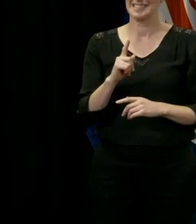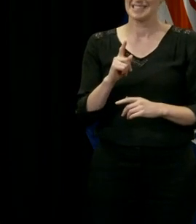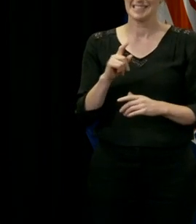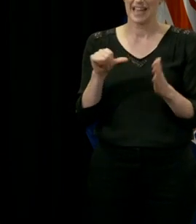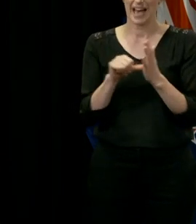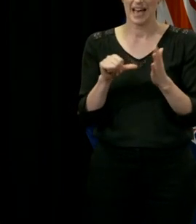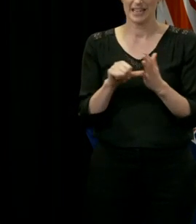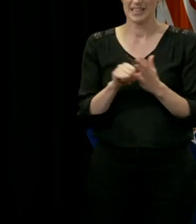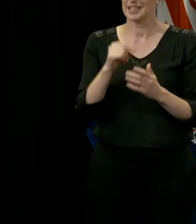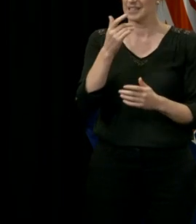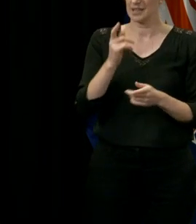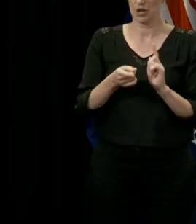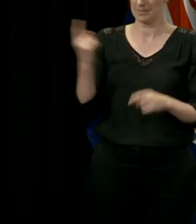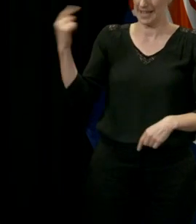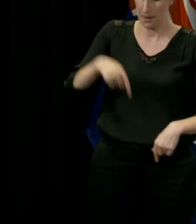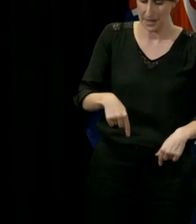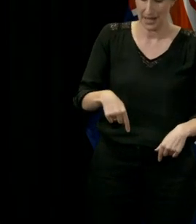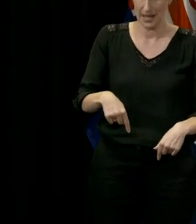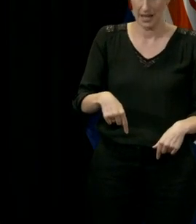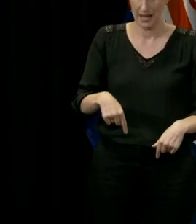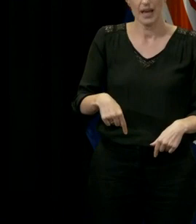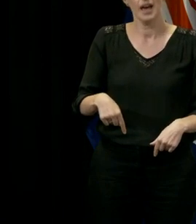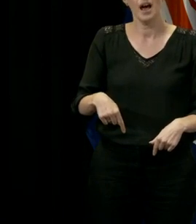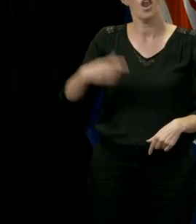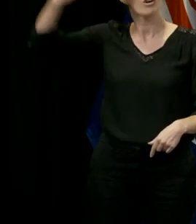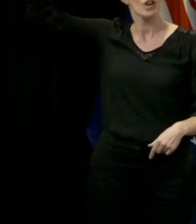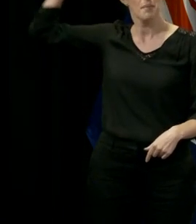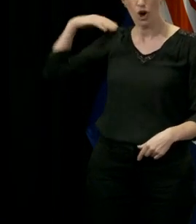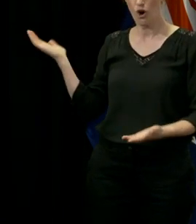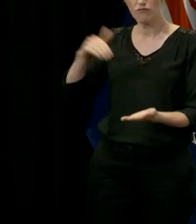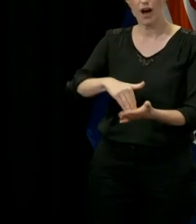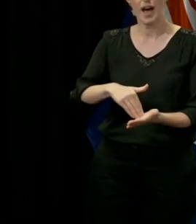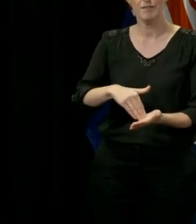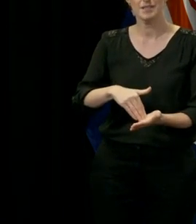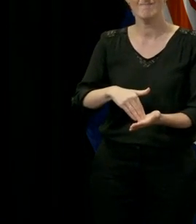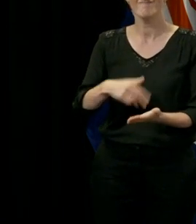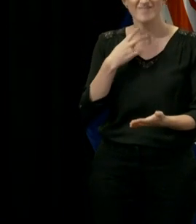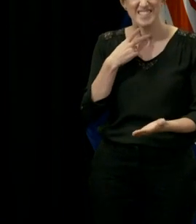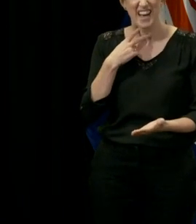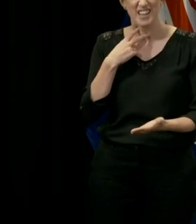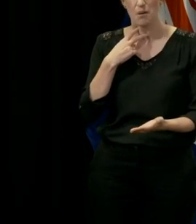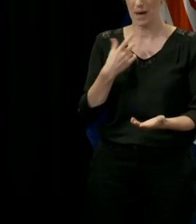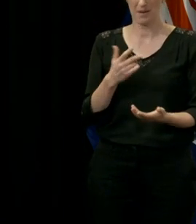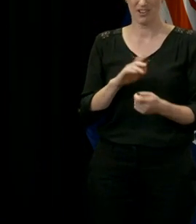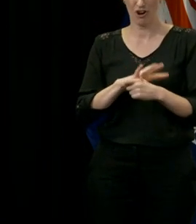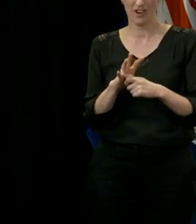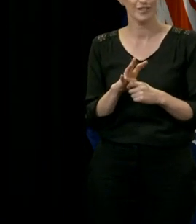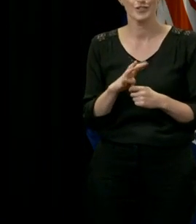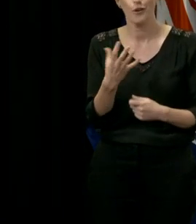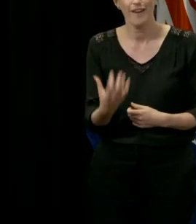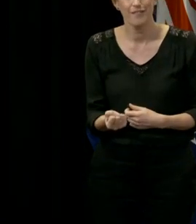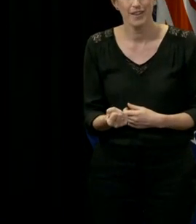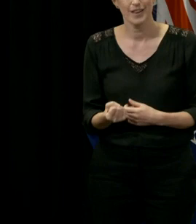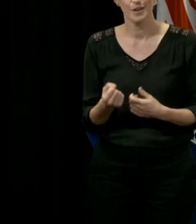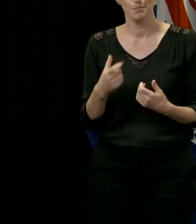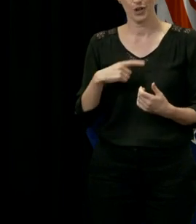individuals will have been here for a long time, so they don't pose a COVID risk, they just happen to be stuck in New Zealand. So those are all issues we're having to work